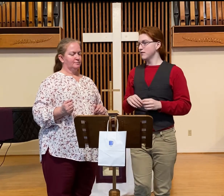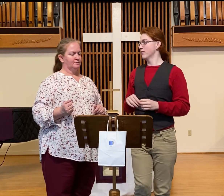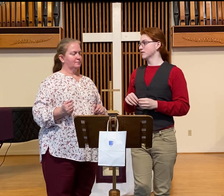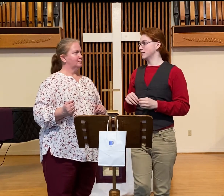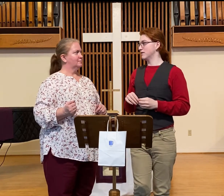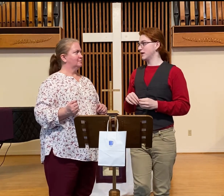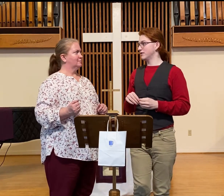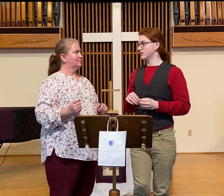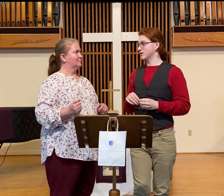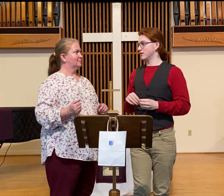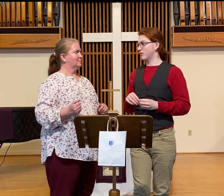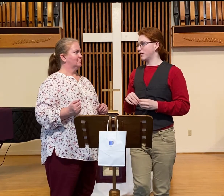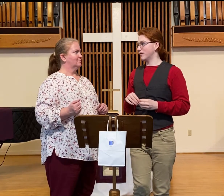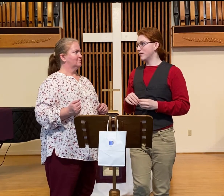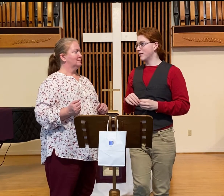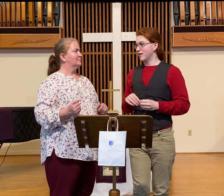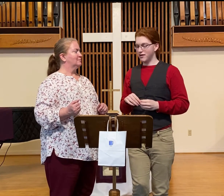Therefore is an interesting one.